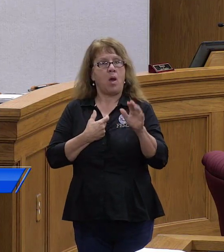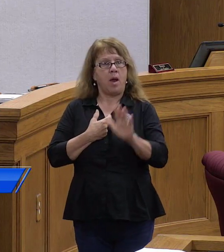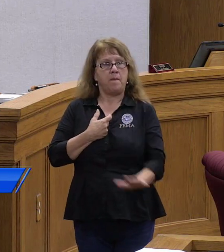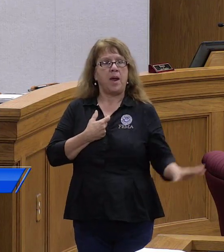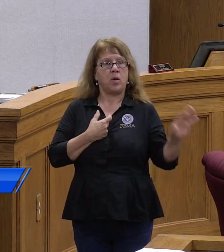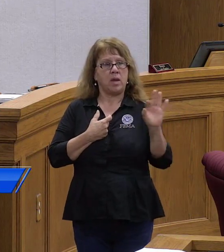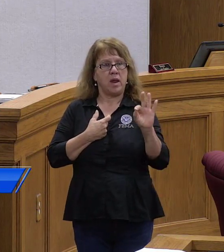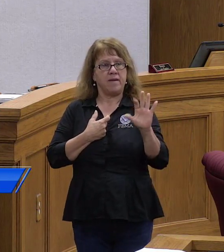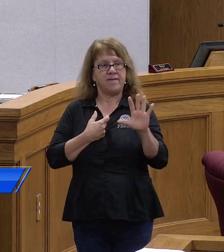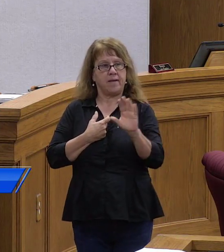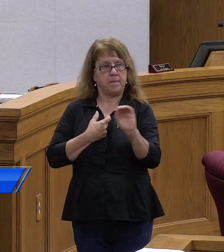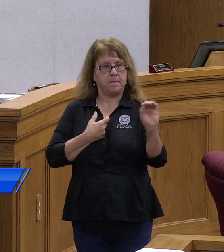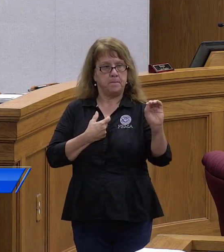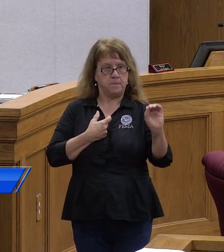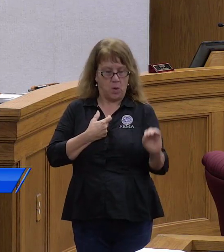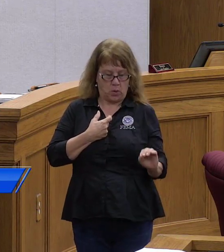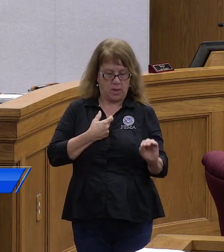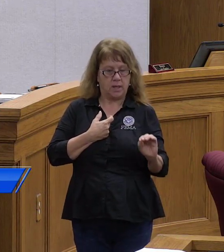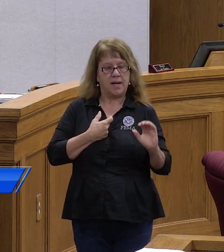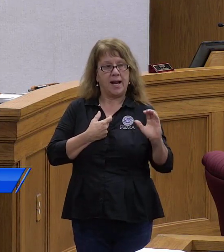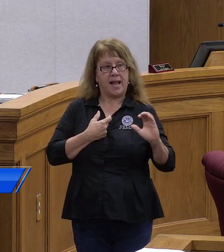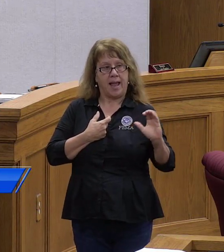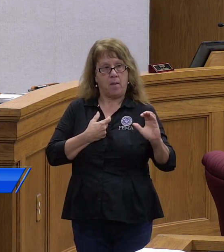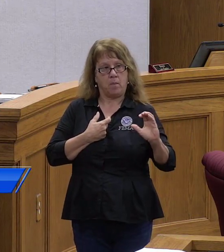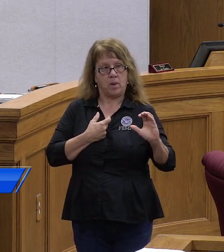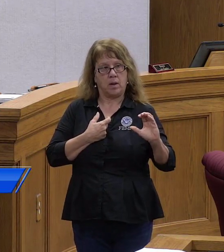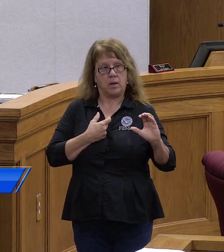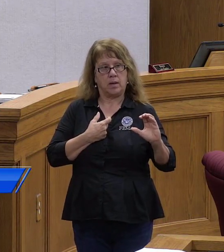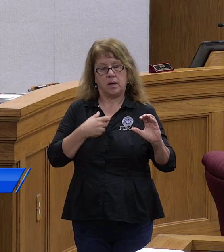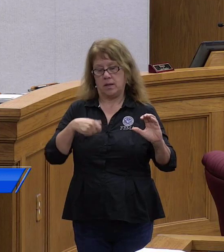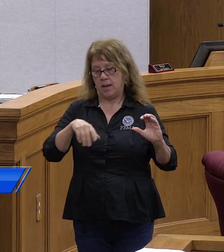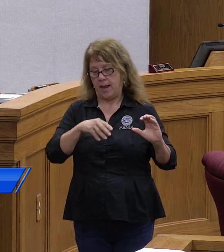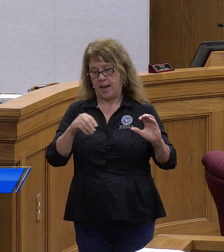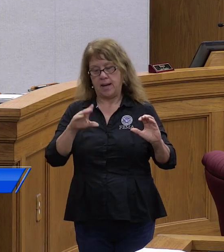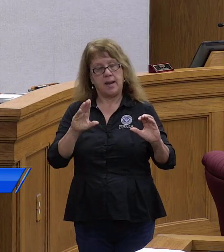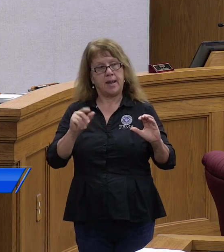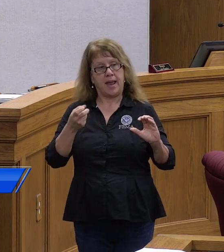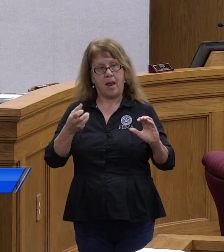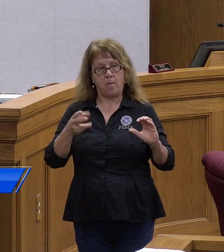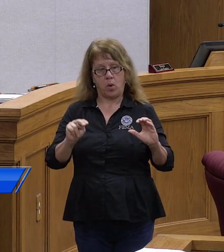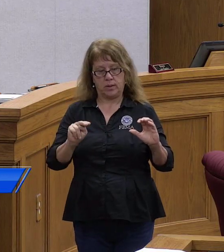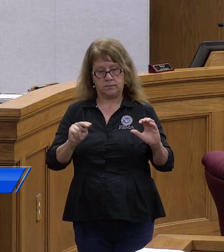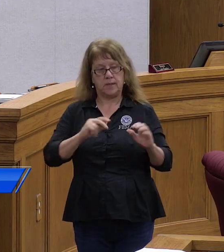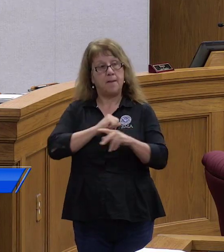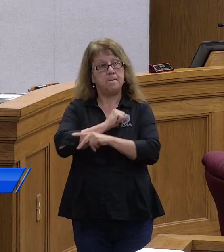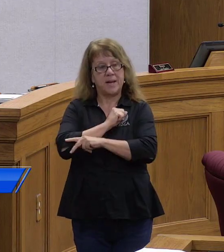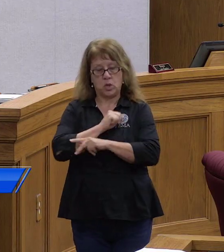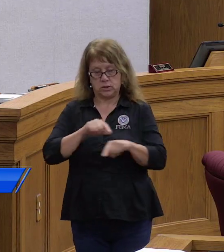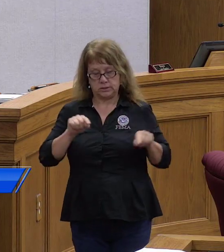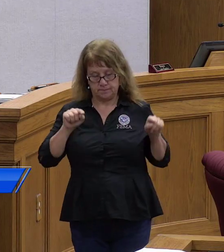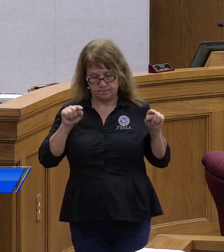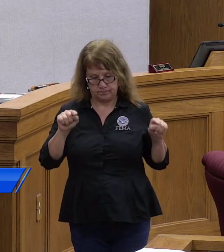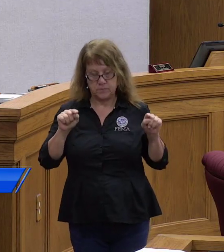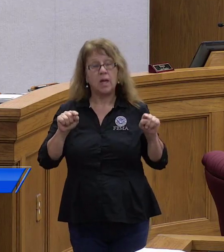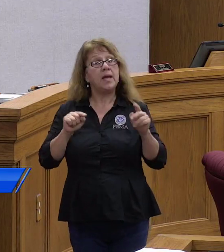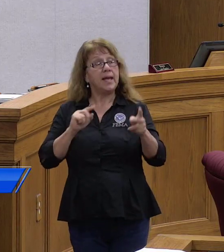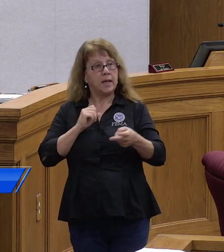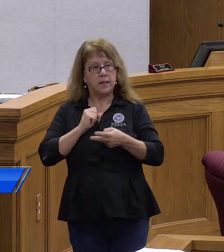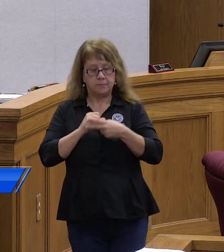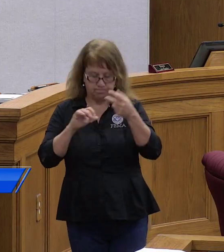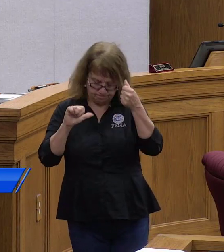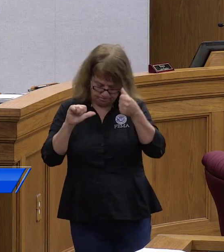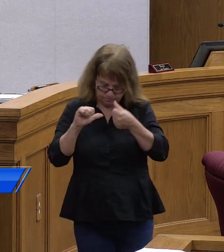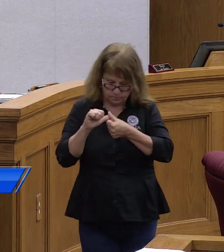95% of the customers that we serve in Cameron and Calcasieu parishes. Do keep in mind that we